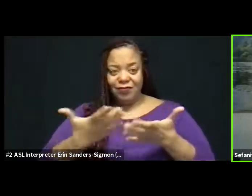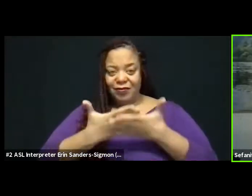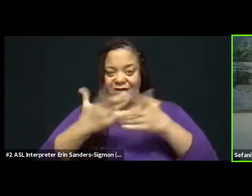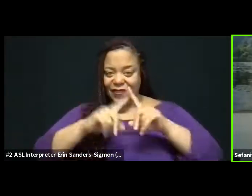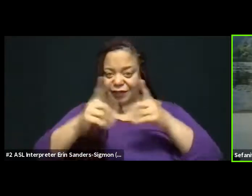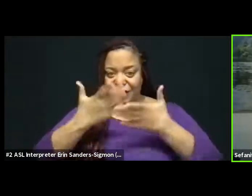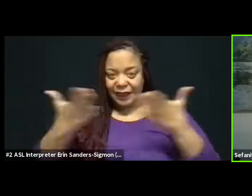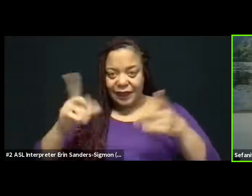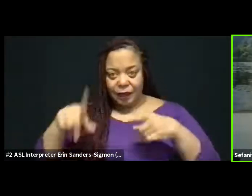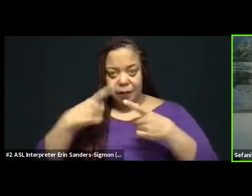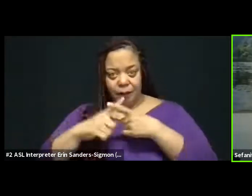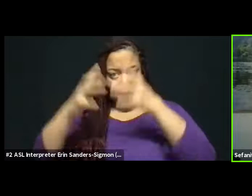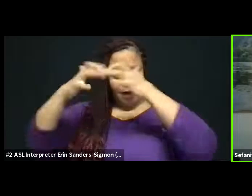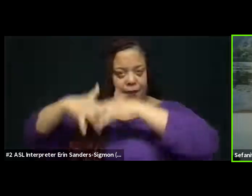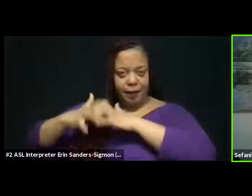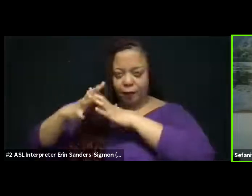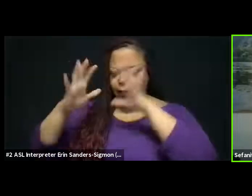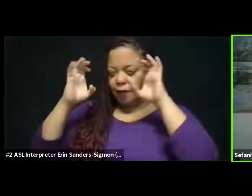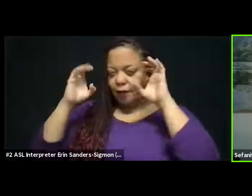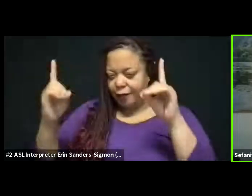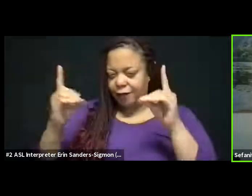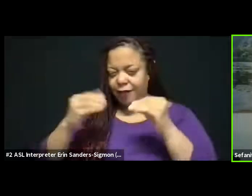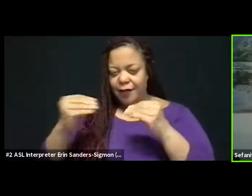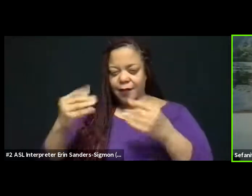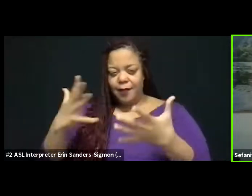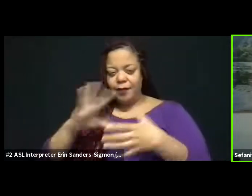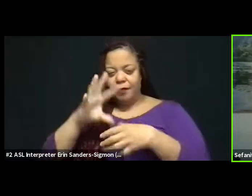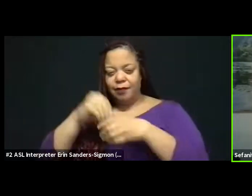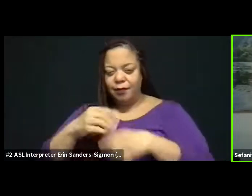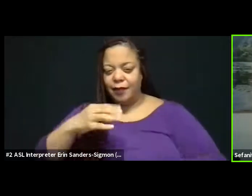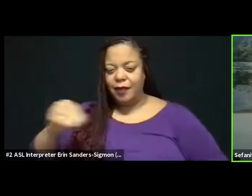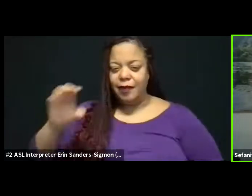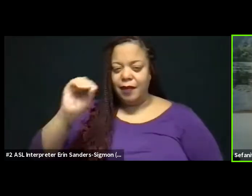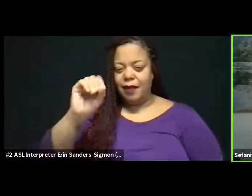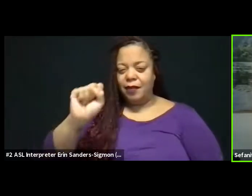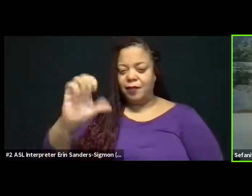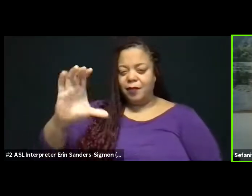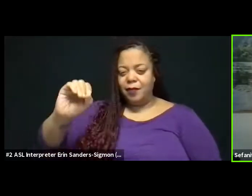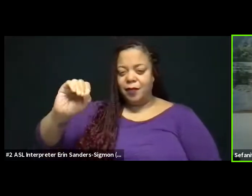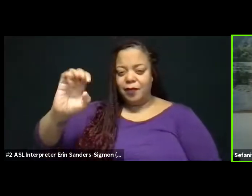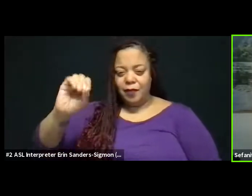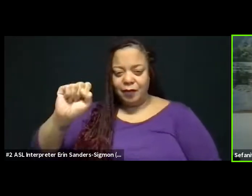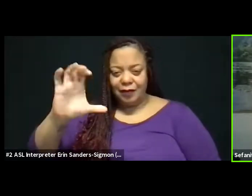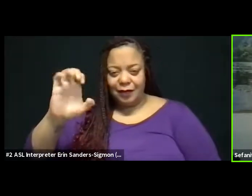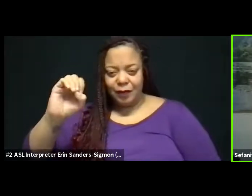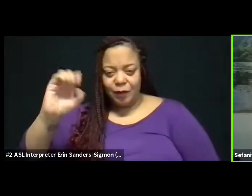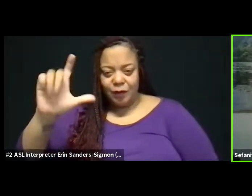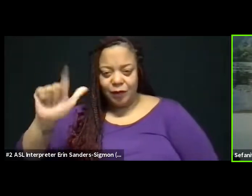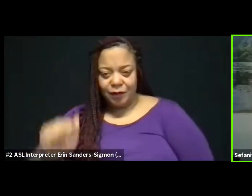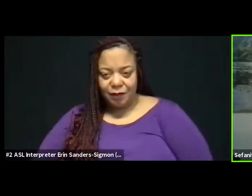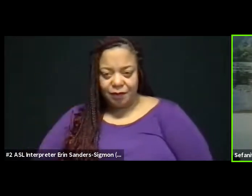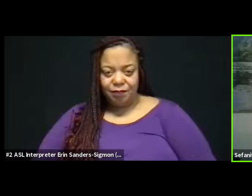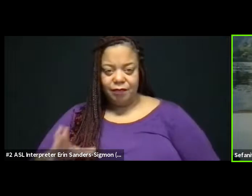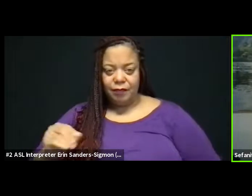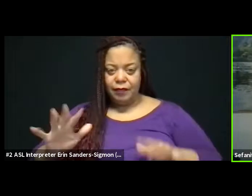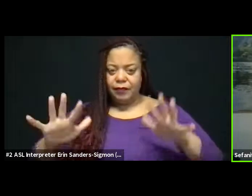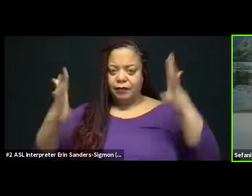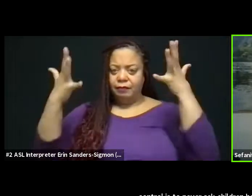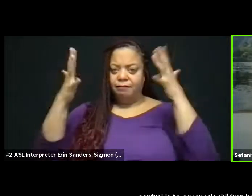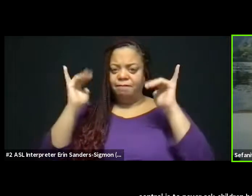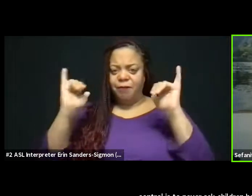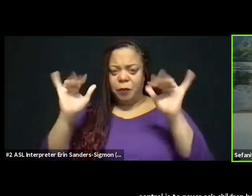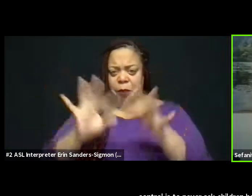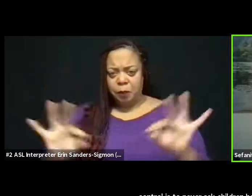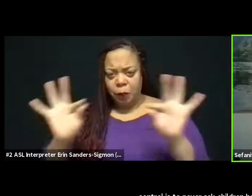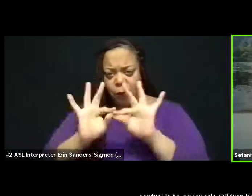you to Osceola for lifting up the importance of remembering our ancestors in learning spaces and holding space for memories. And